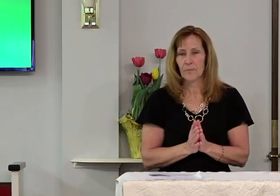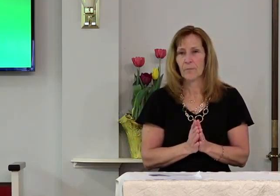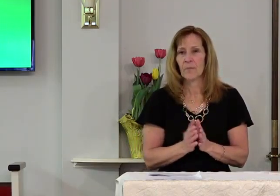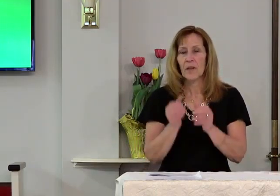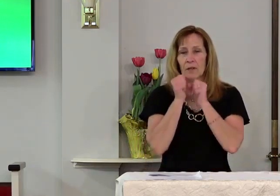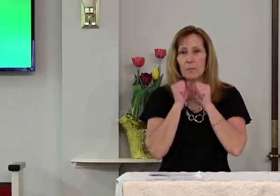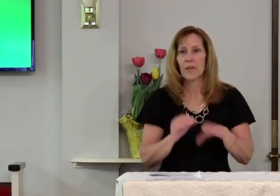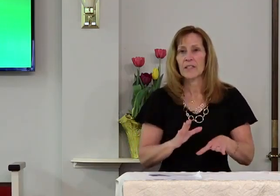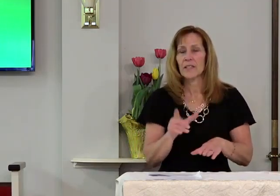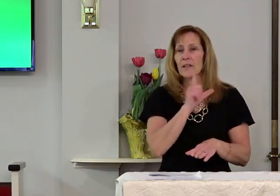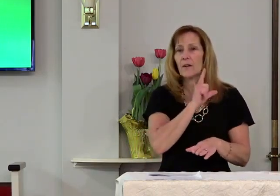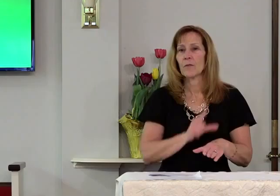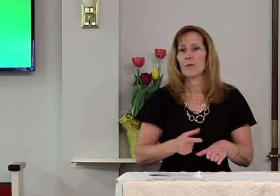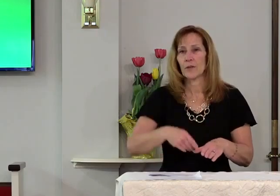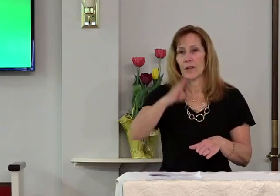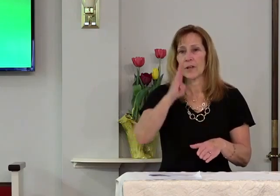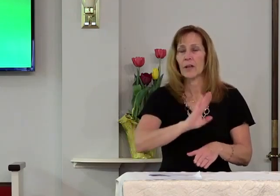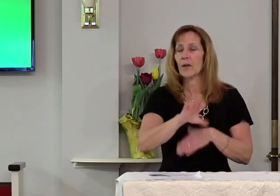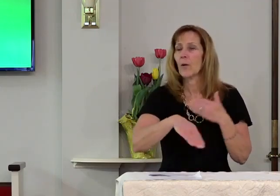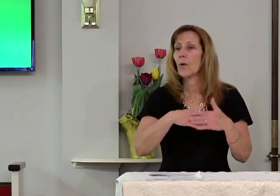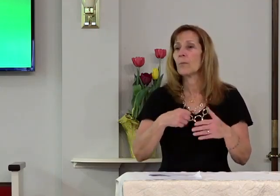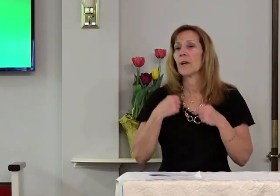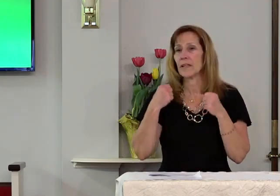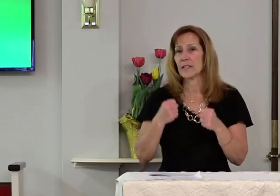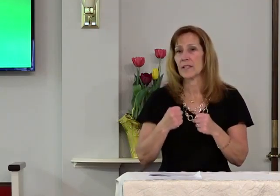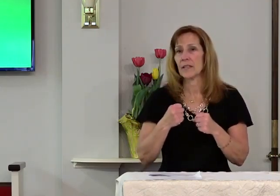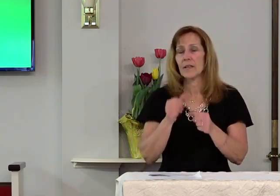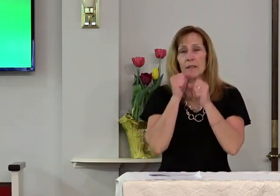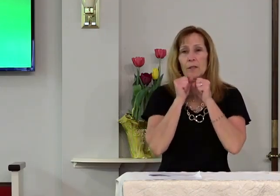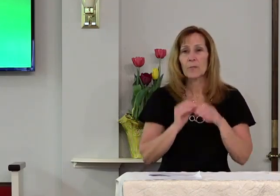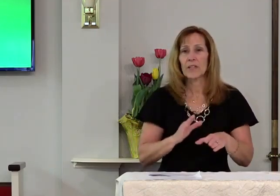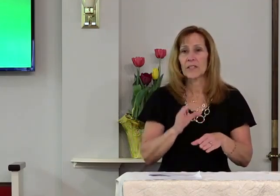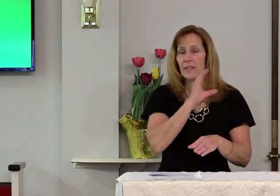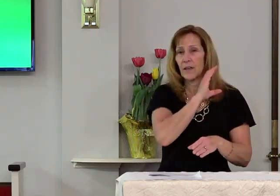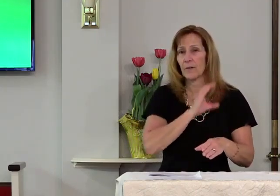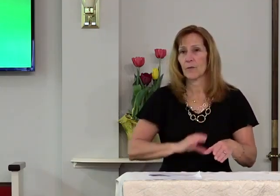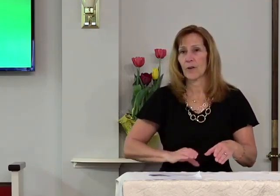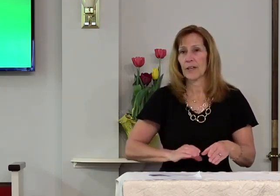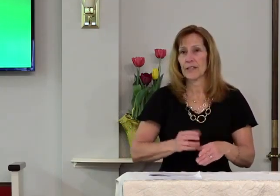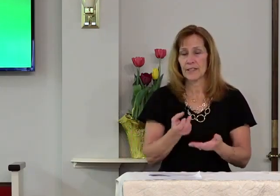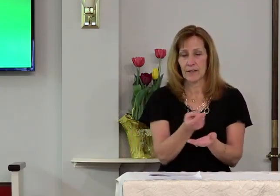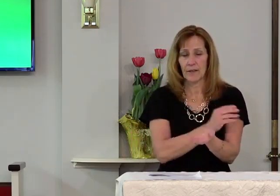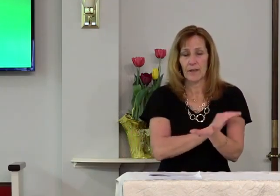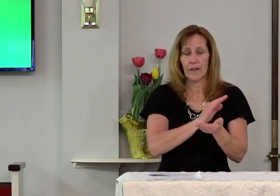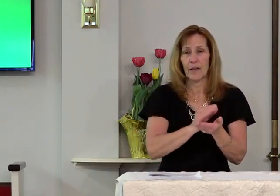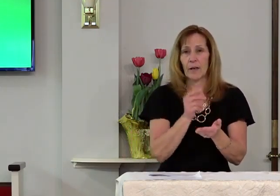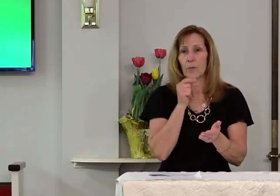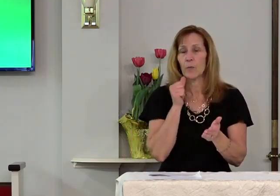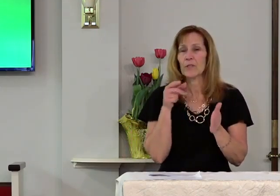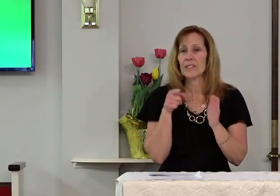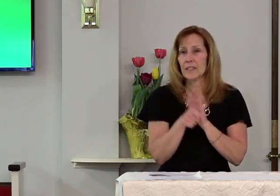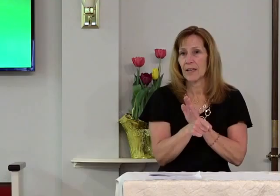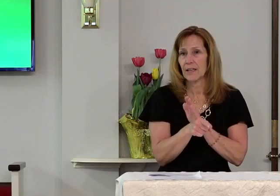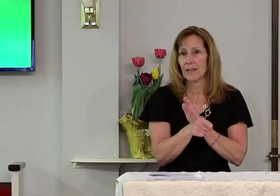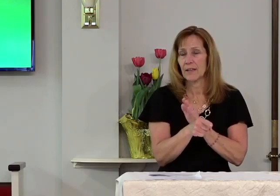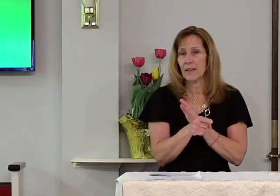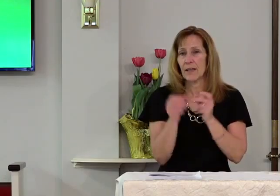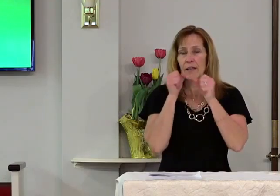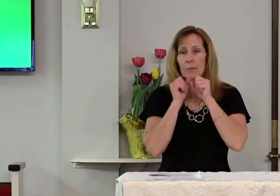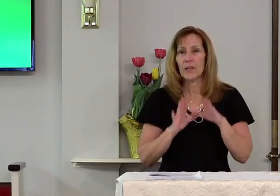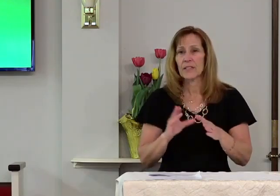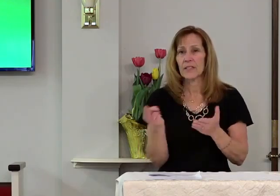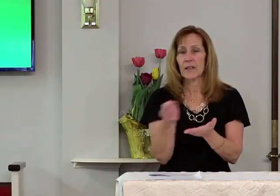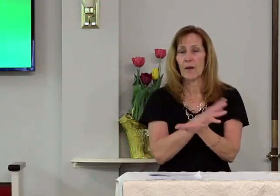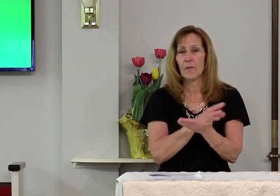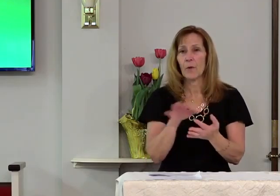the blessing of the lord god almighty the blessing of christ the lamb who was slain and the blessing